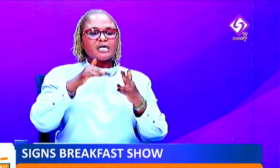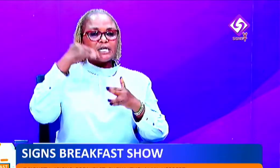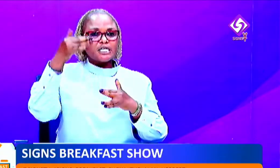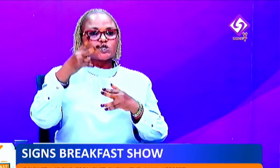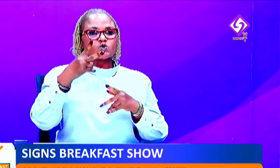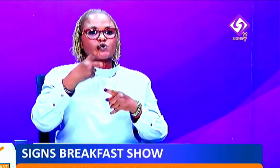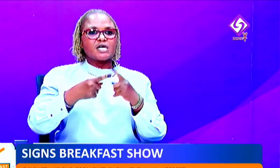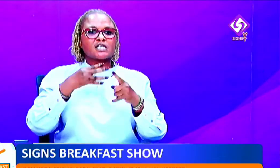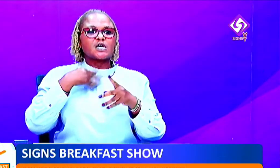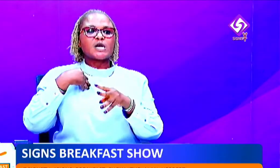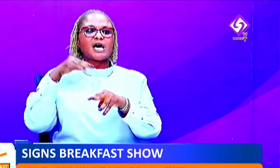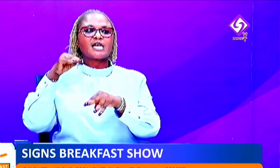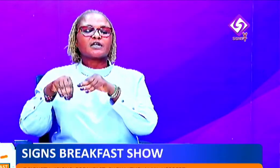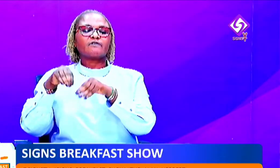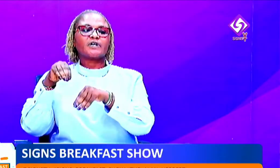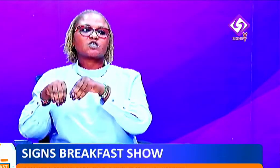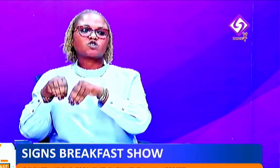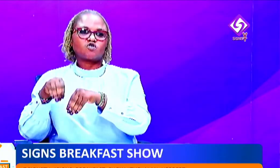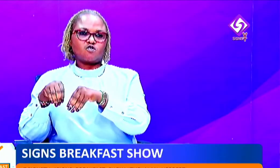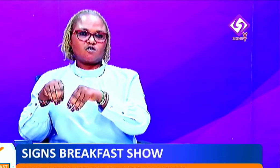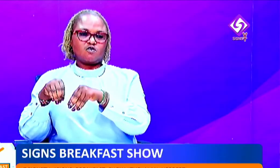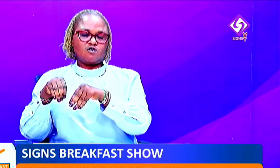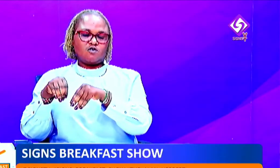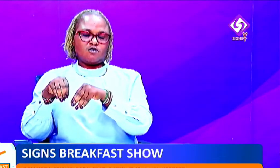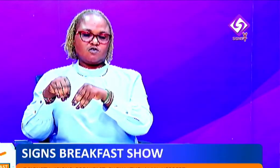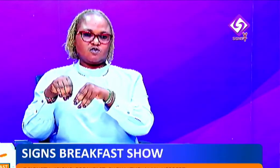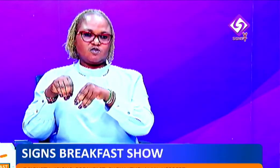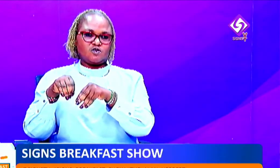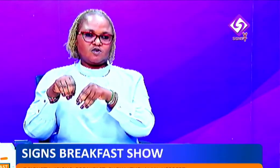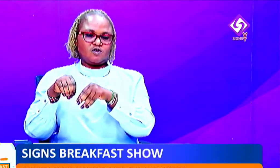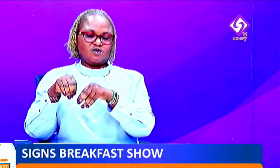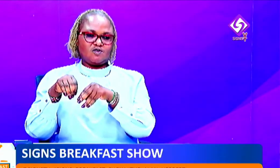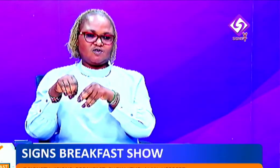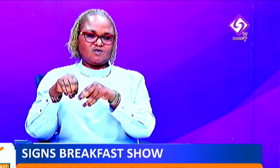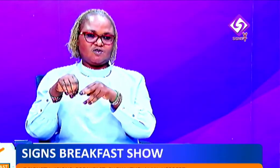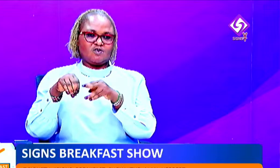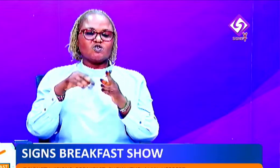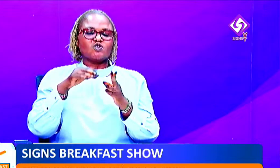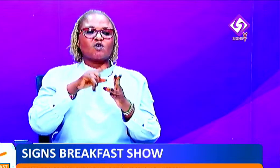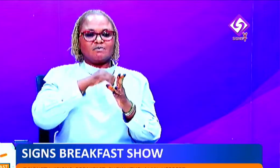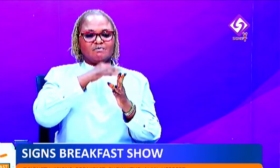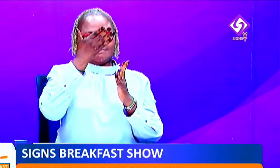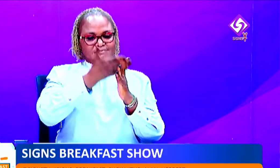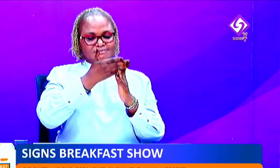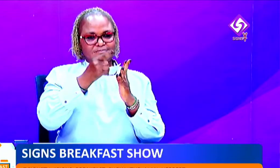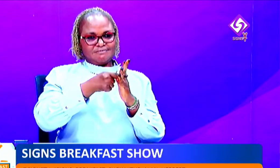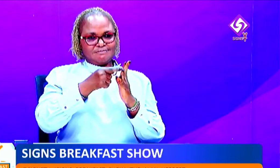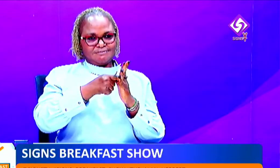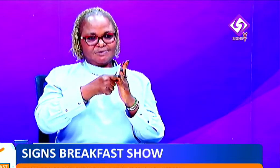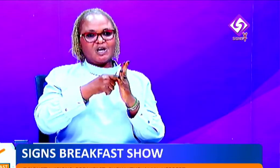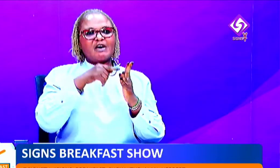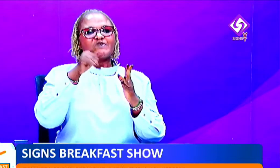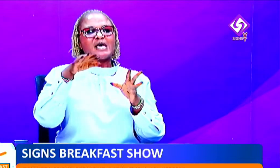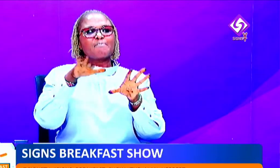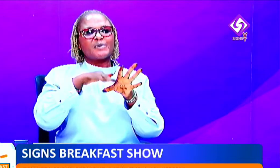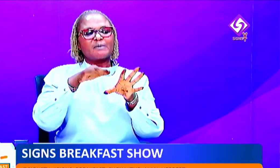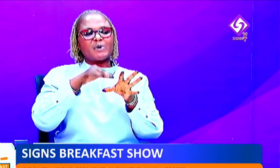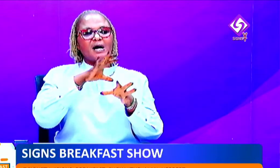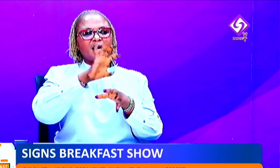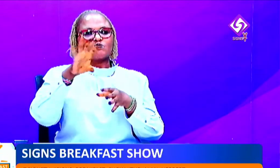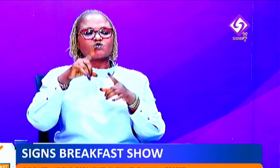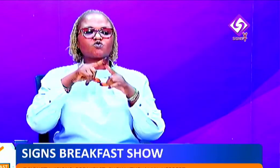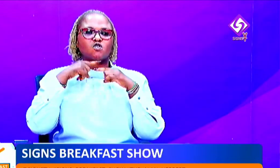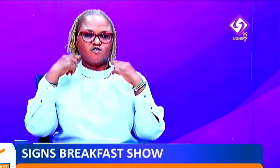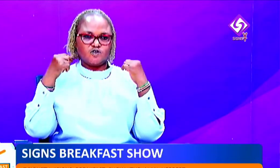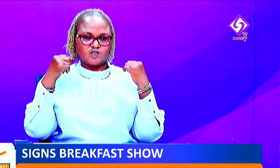after 4 years they have another meeting. So this is the next meeting that is happening